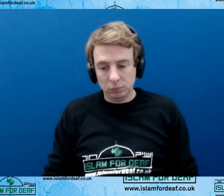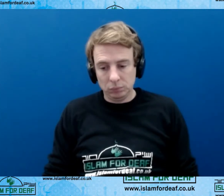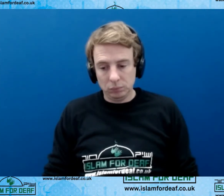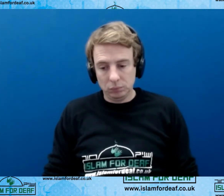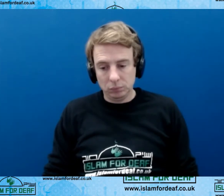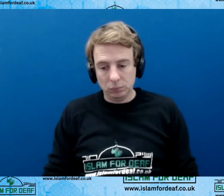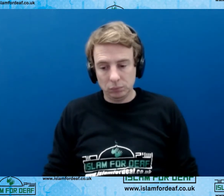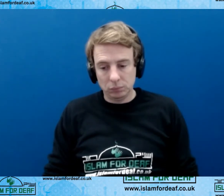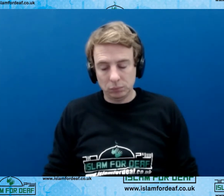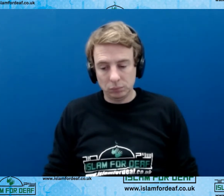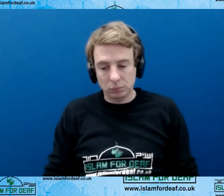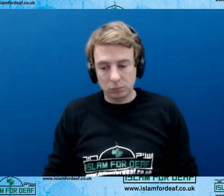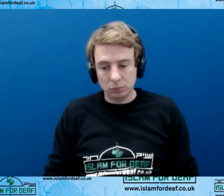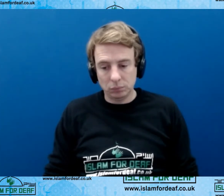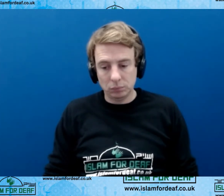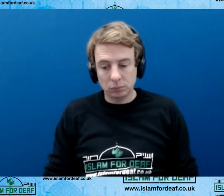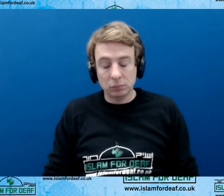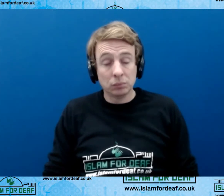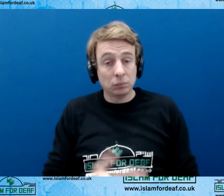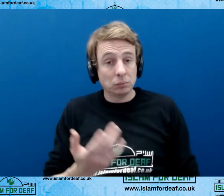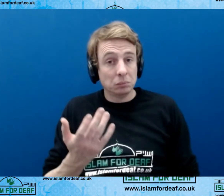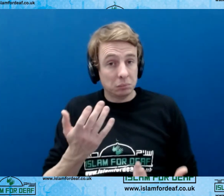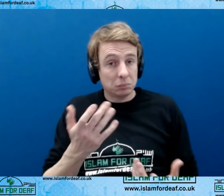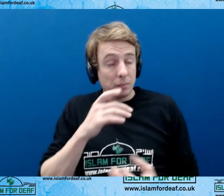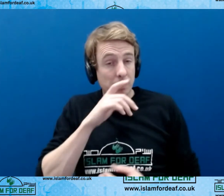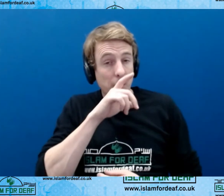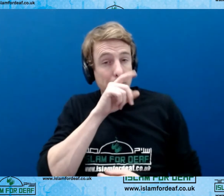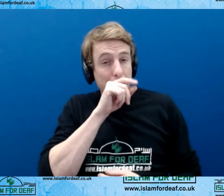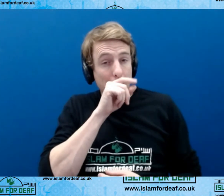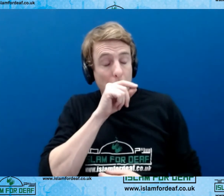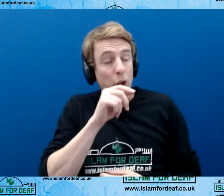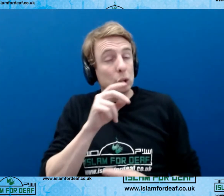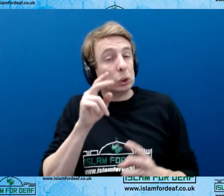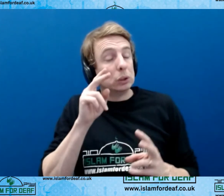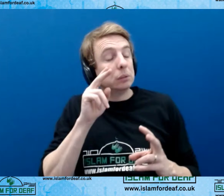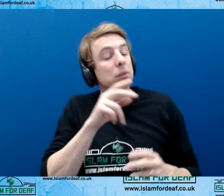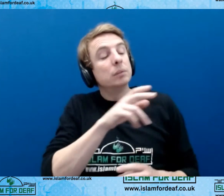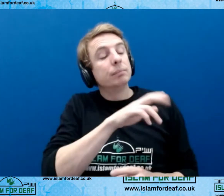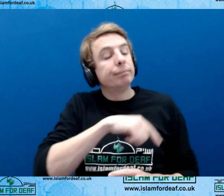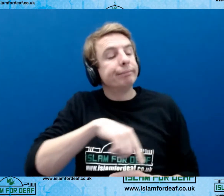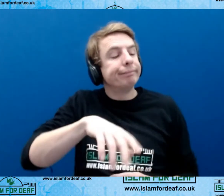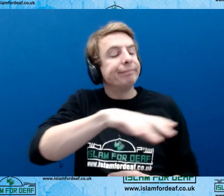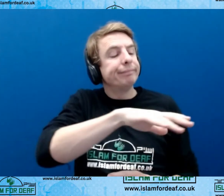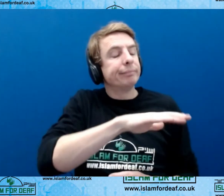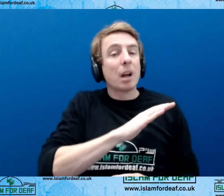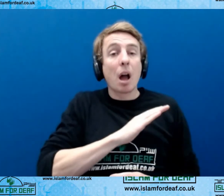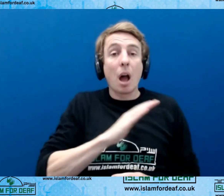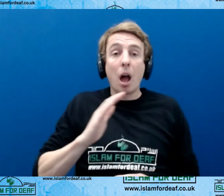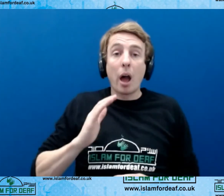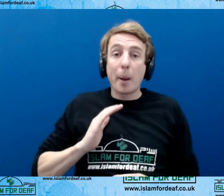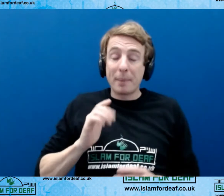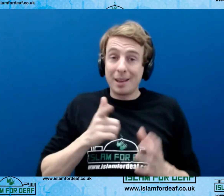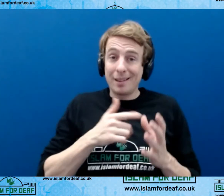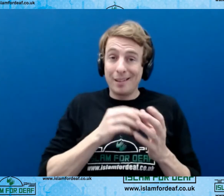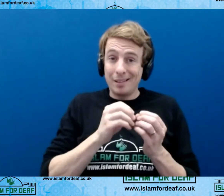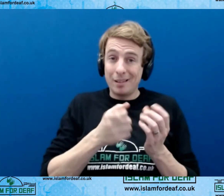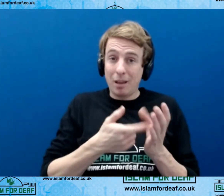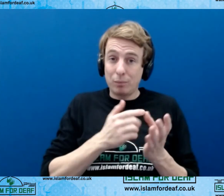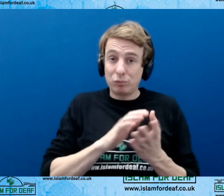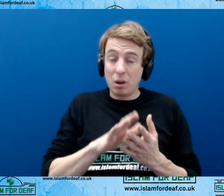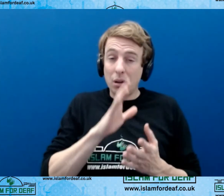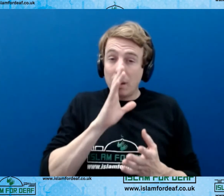So the birds flew over the army of Abraha and they released these missiles